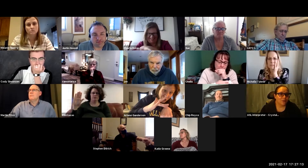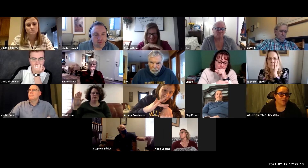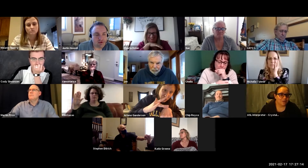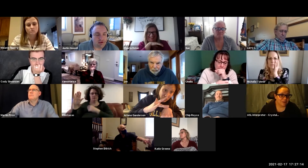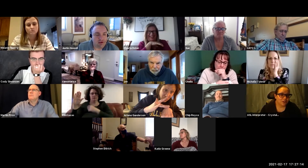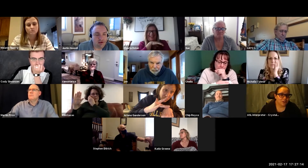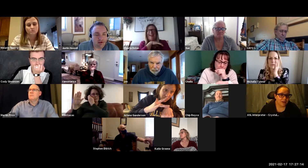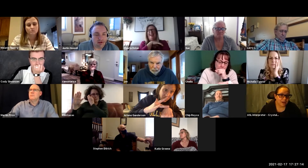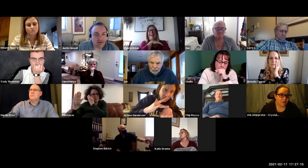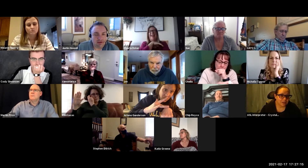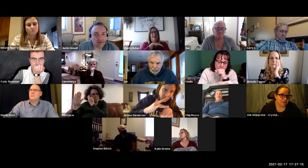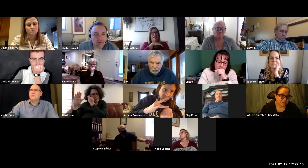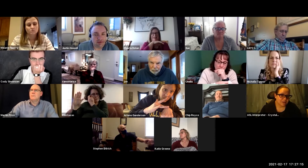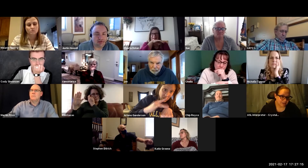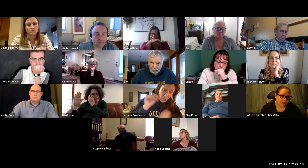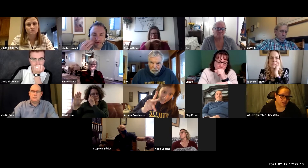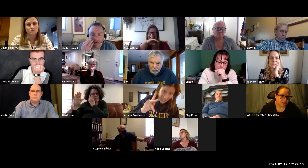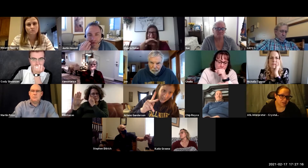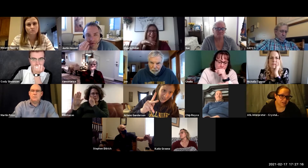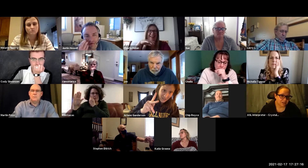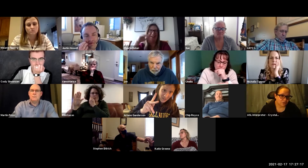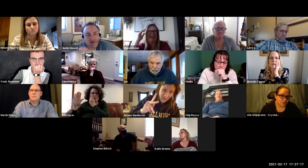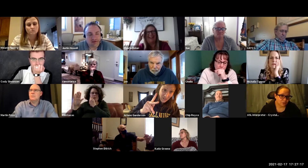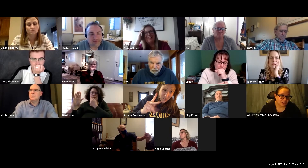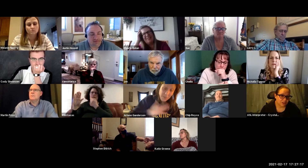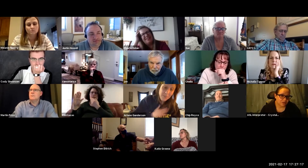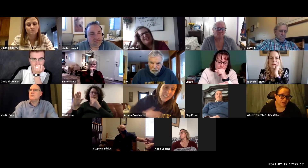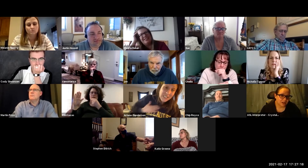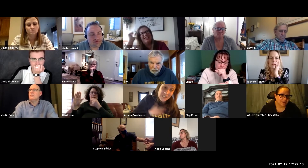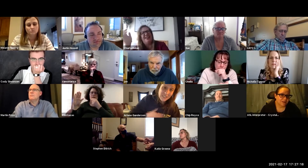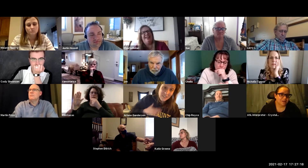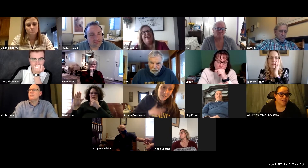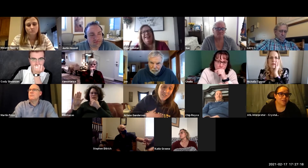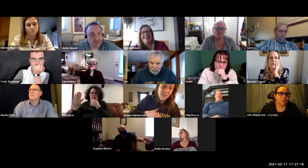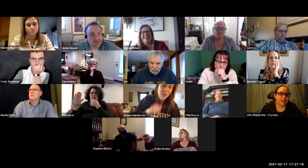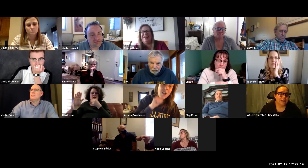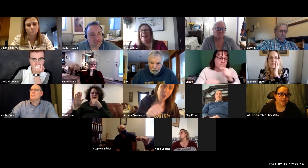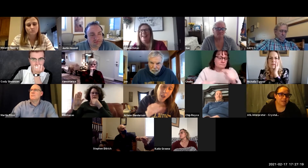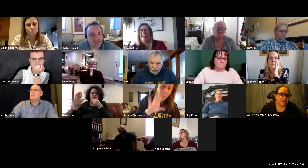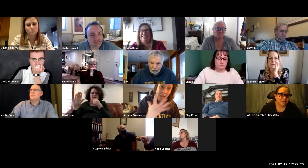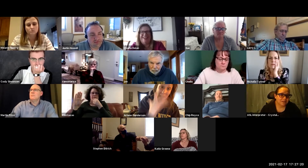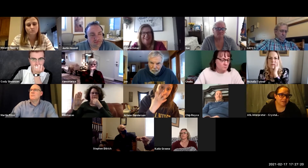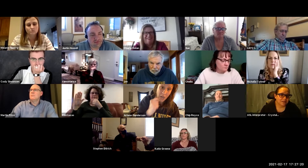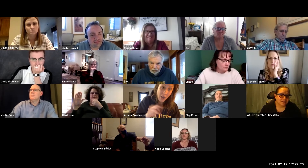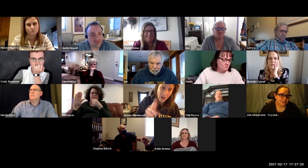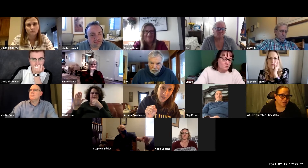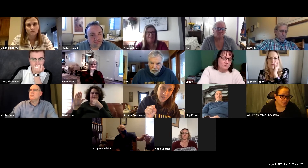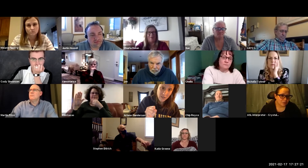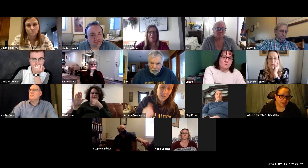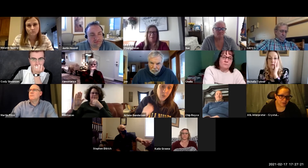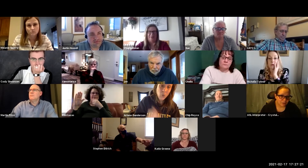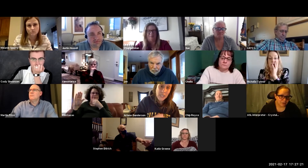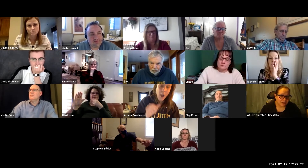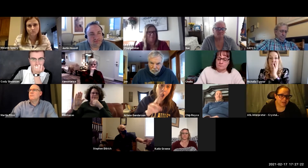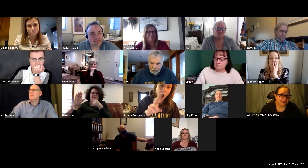So the issue right now is the touch, the tactile interpretation, okay? So please don't